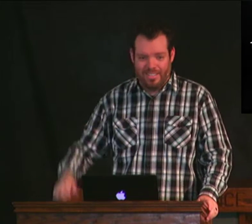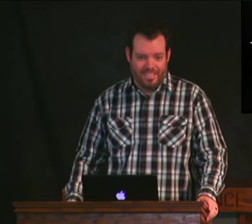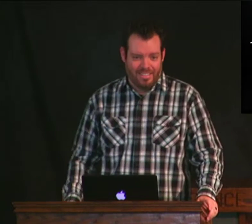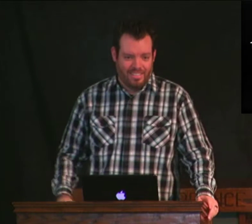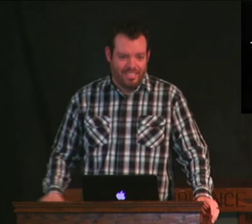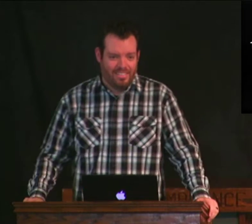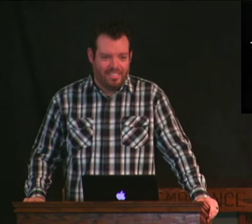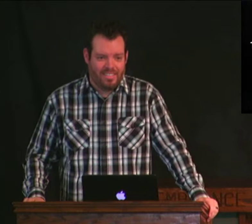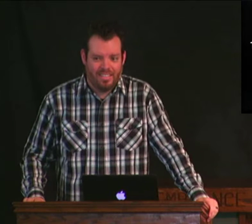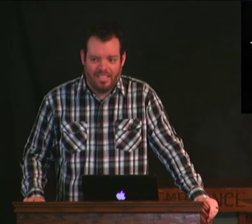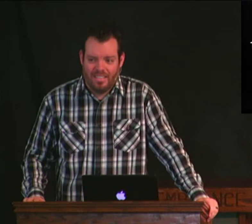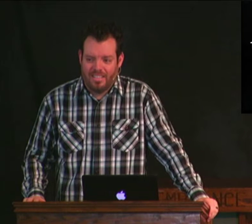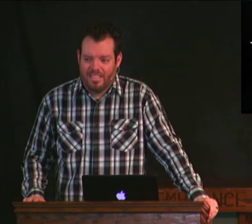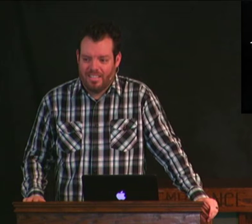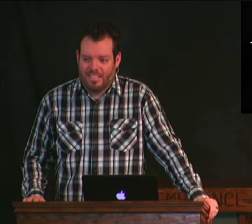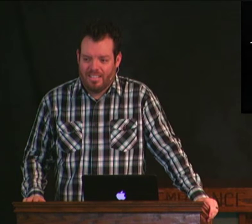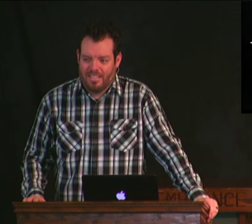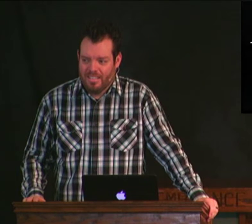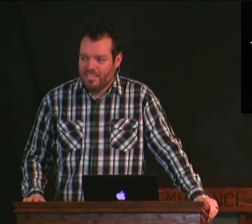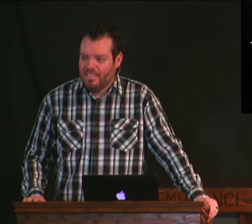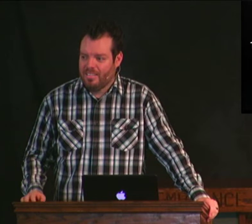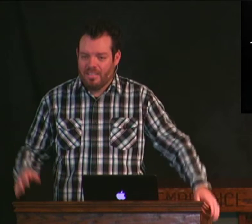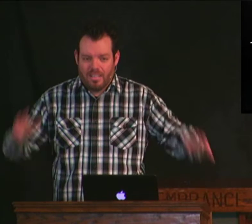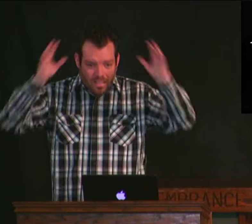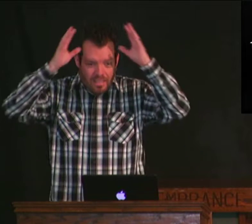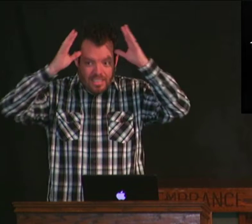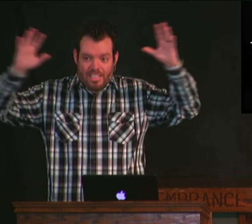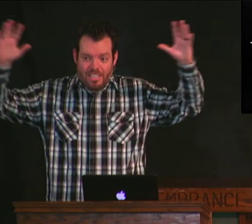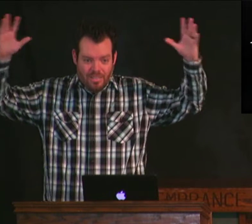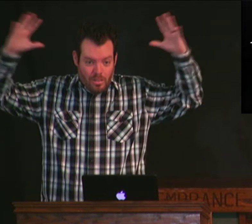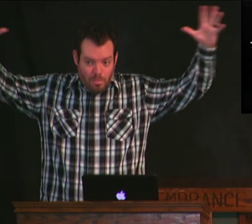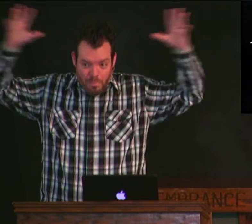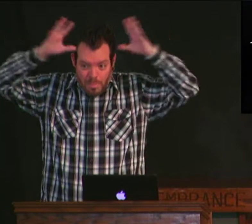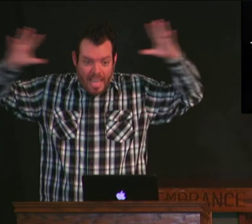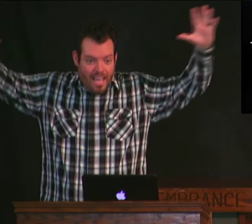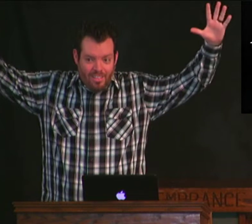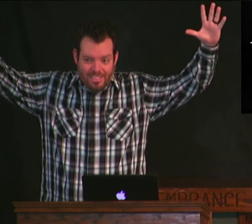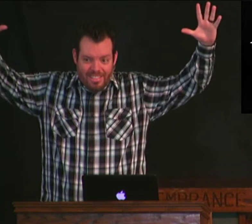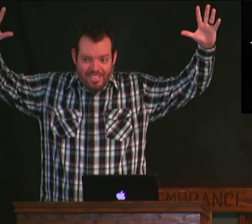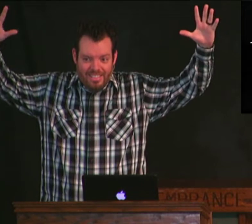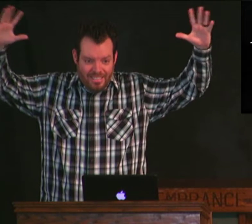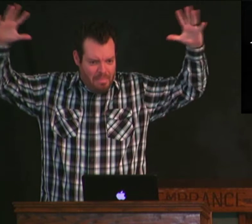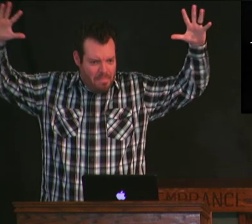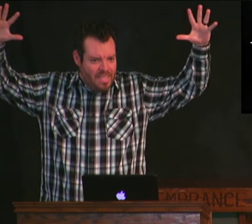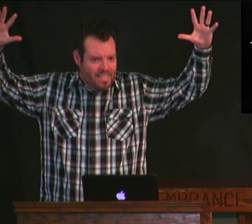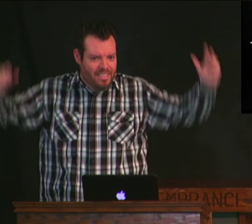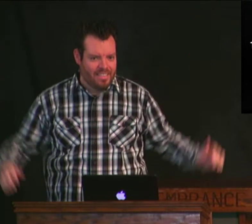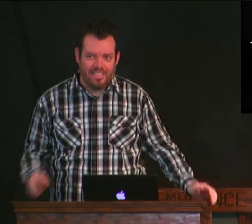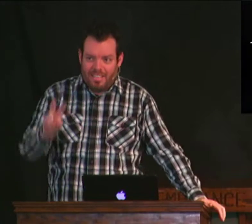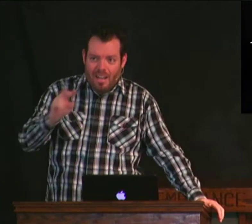The deer, the big antlers. Big. I'm not